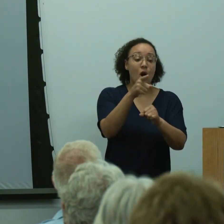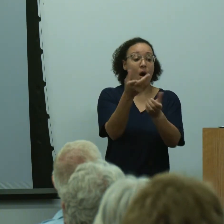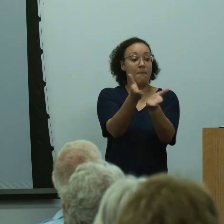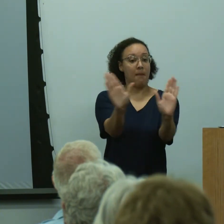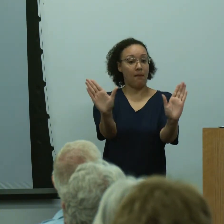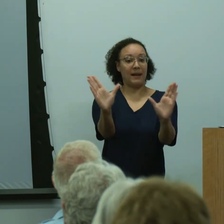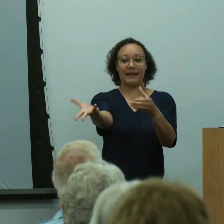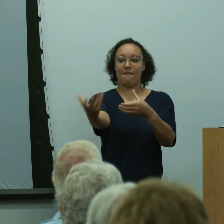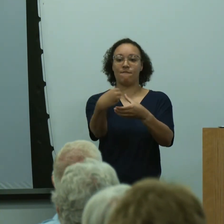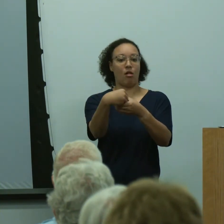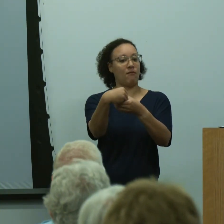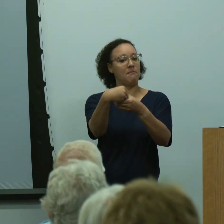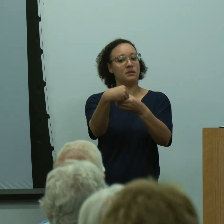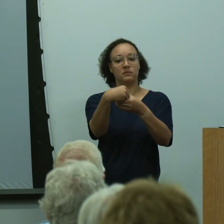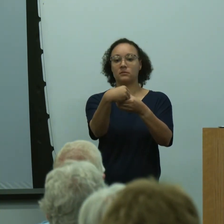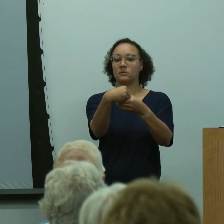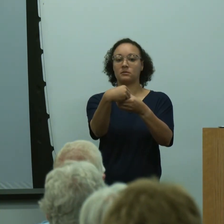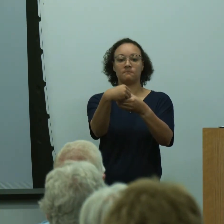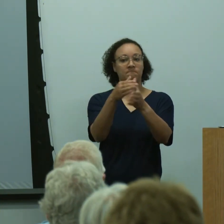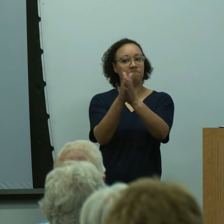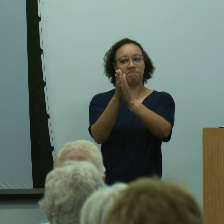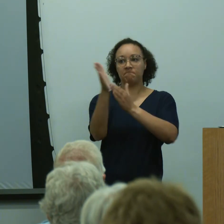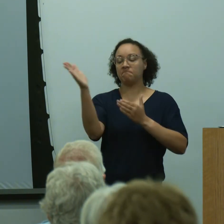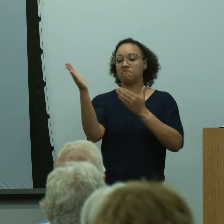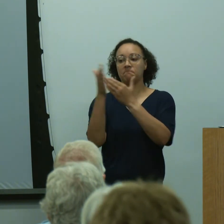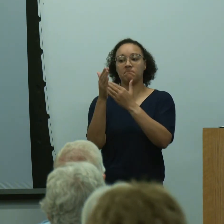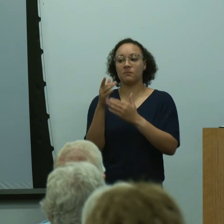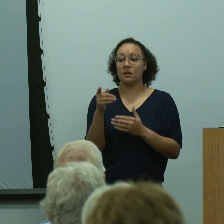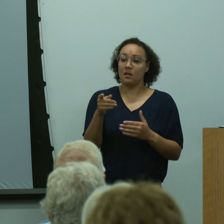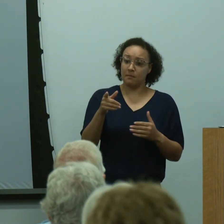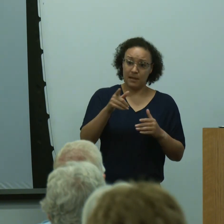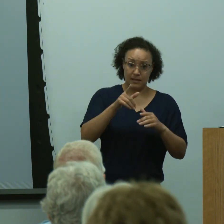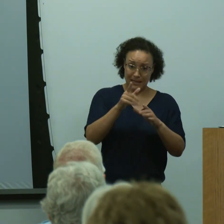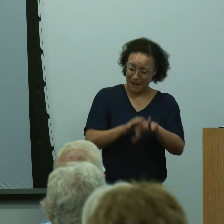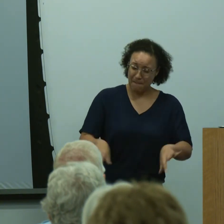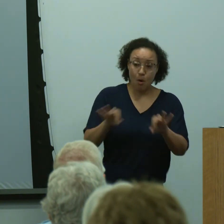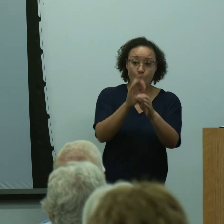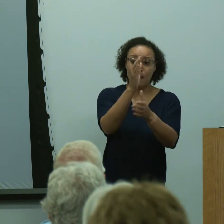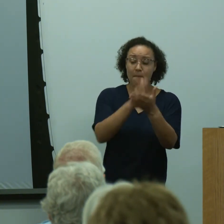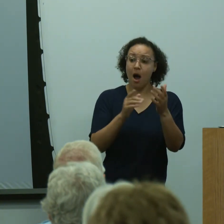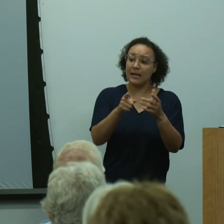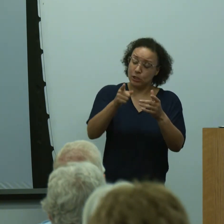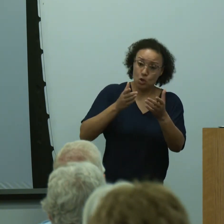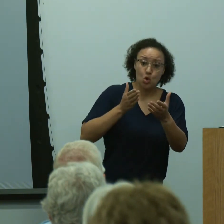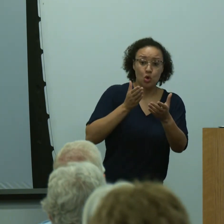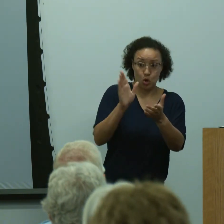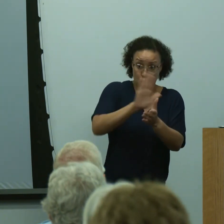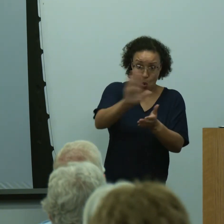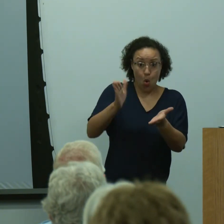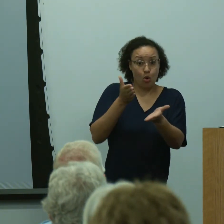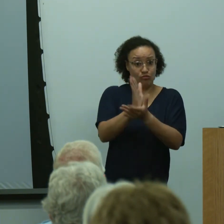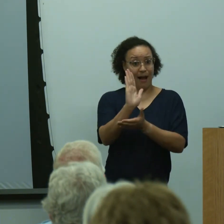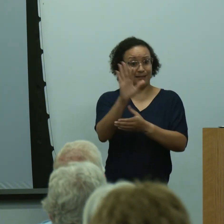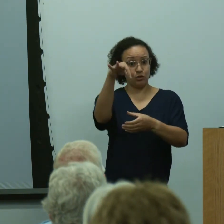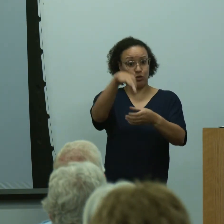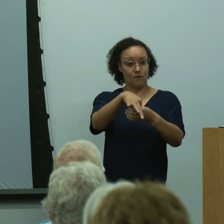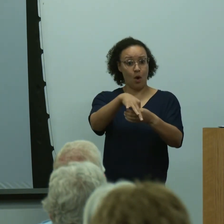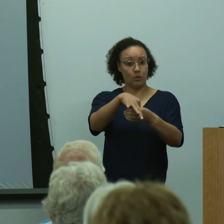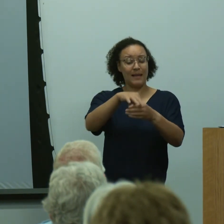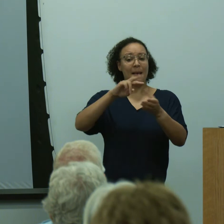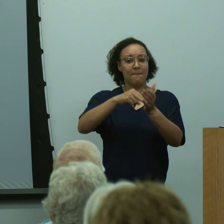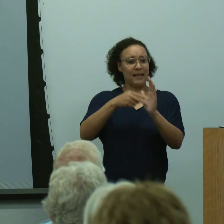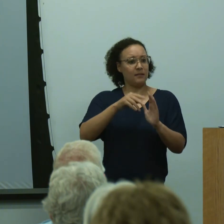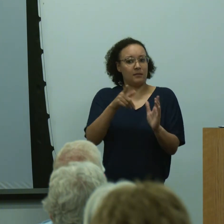the greatest aspects of a democracy is your right to vote. And when they take away from you that right to make a